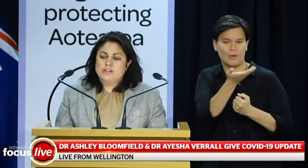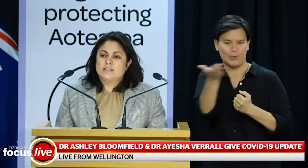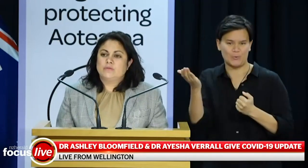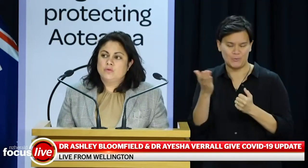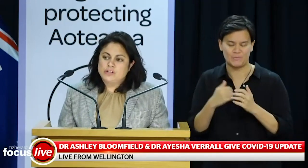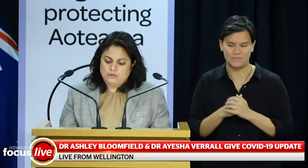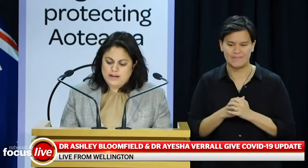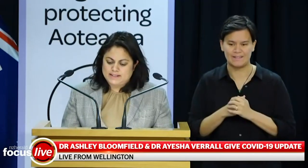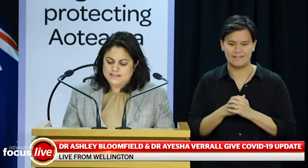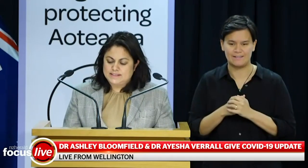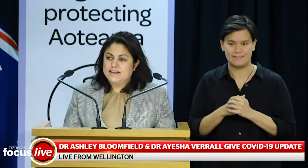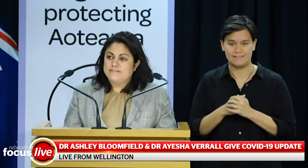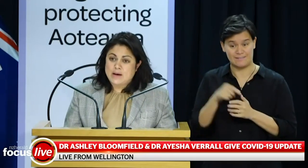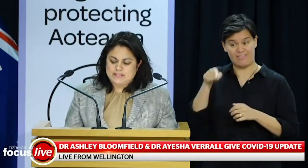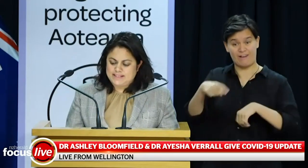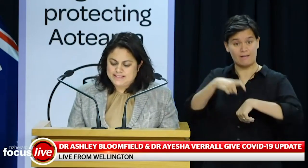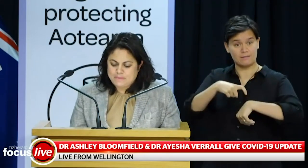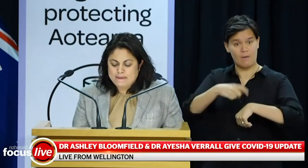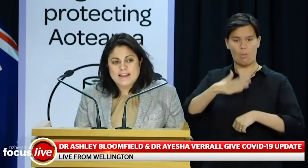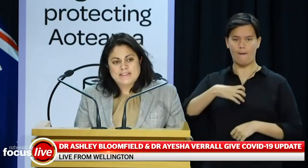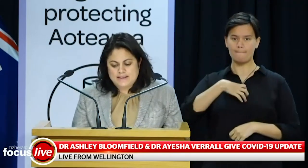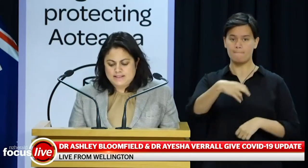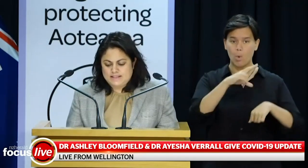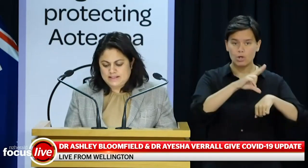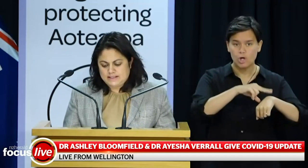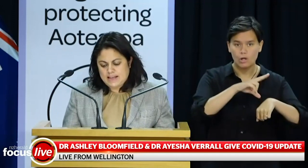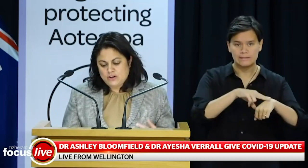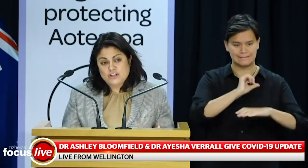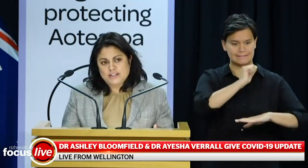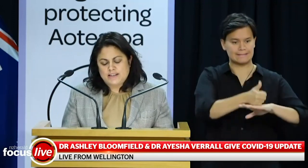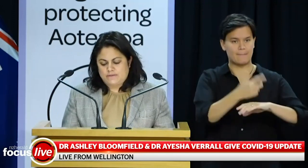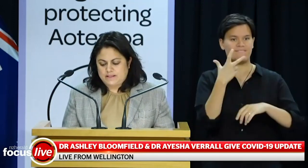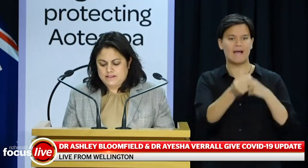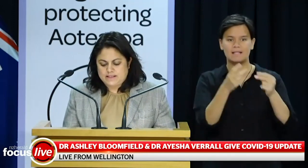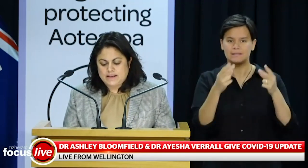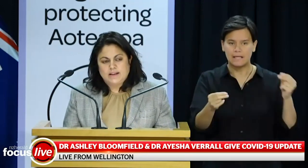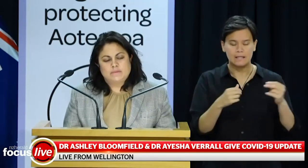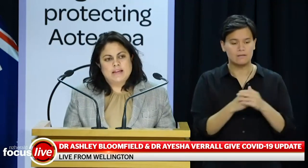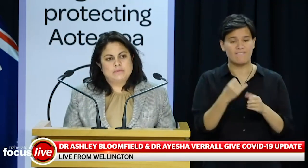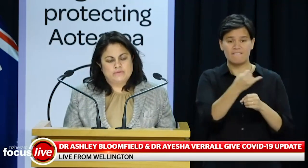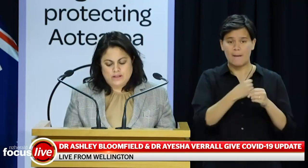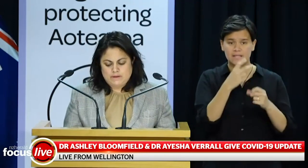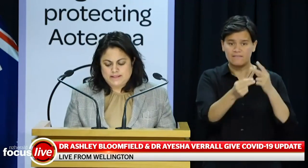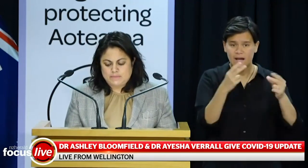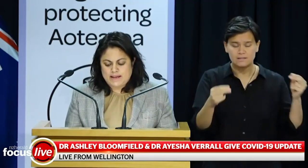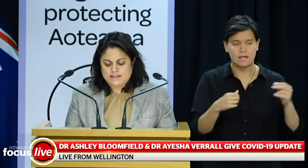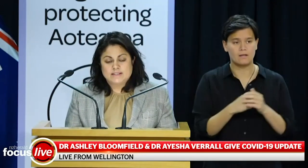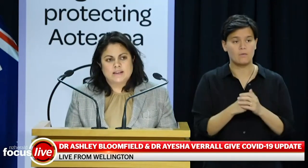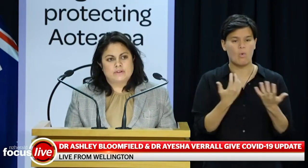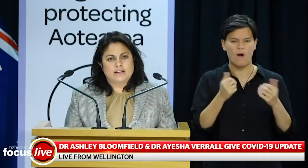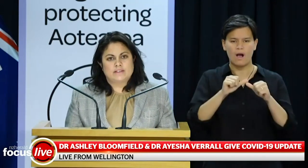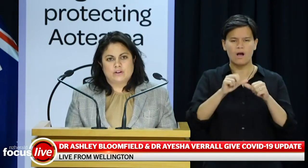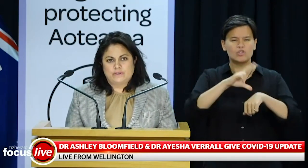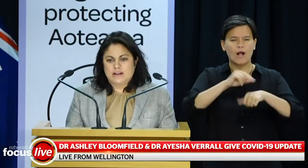our vision is for more general practices, pharmacies and other care settings and urgent care facilities to be able to fully participate